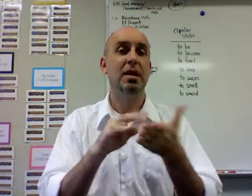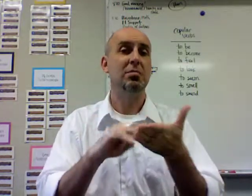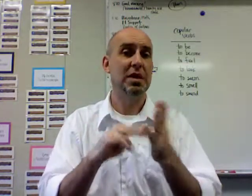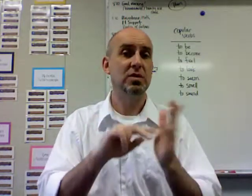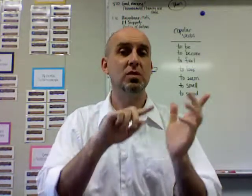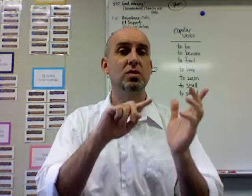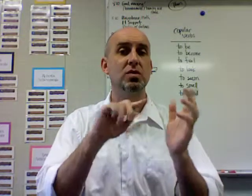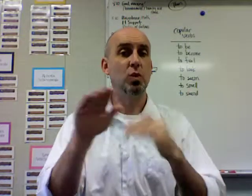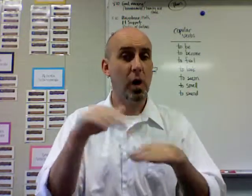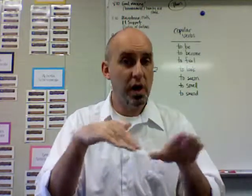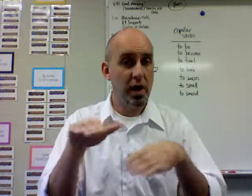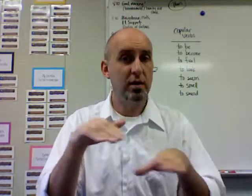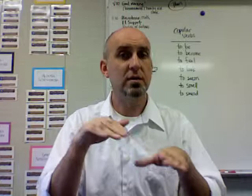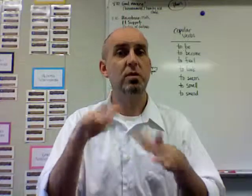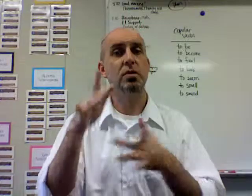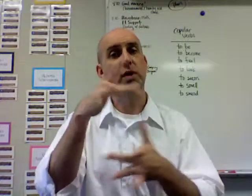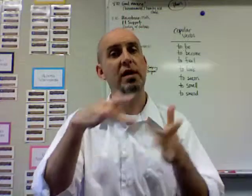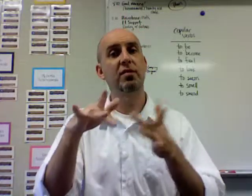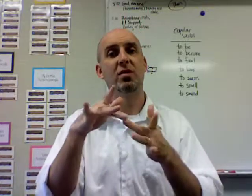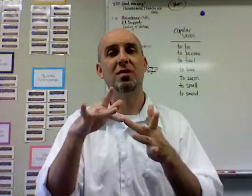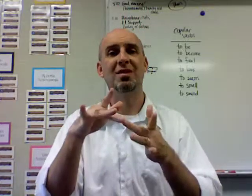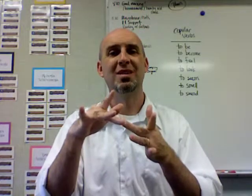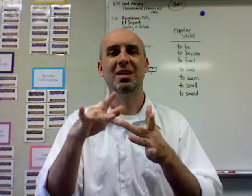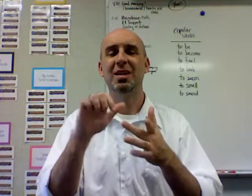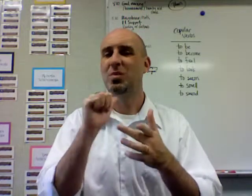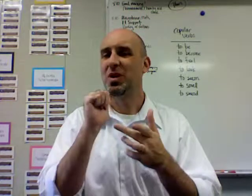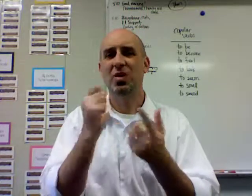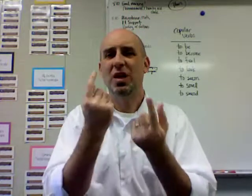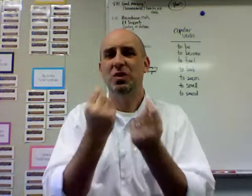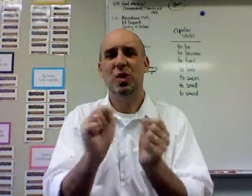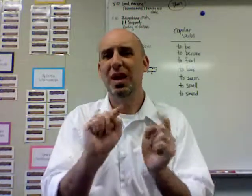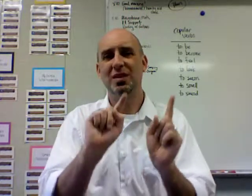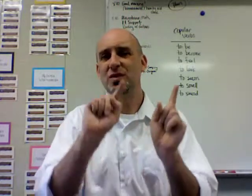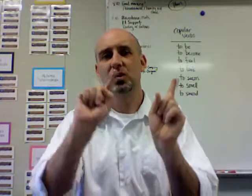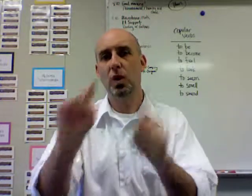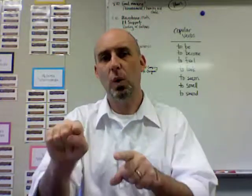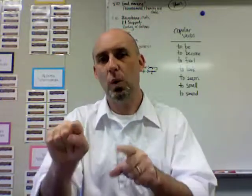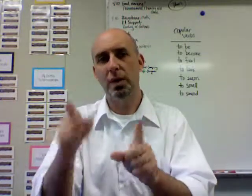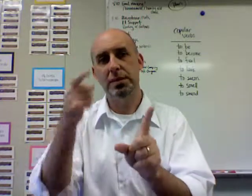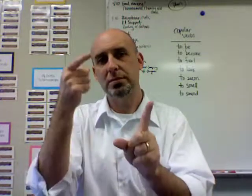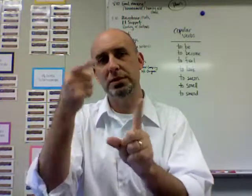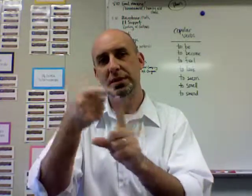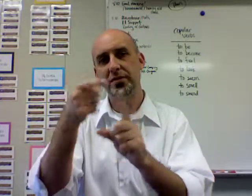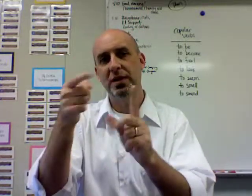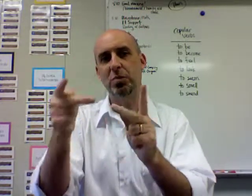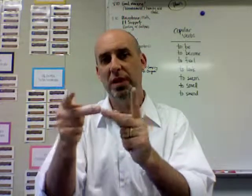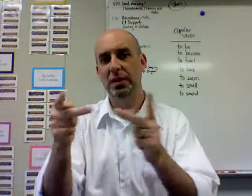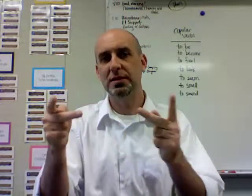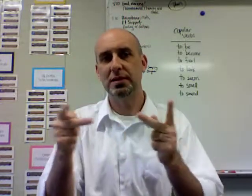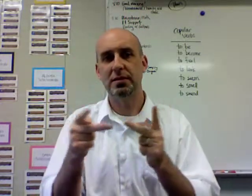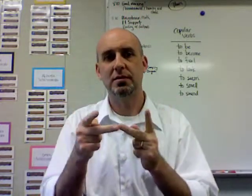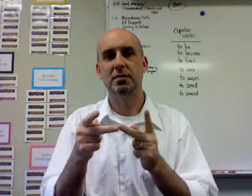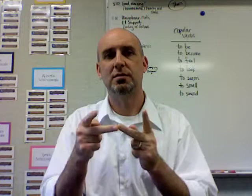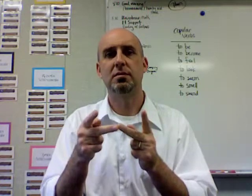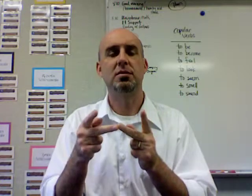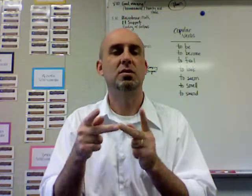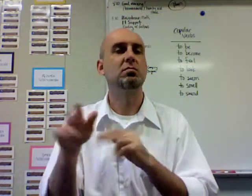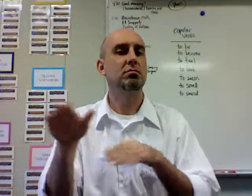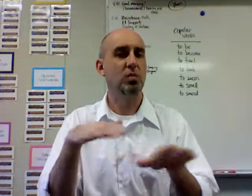it means to walk or travel, but you're not trying to go a specific place. You're just